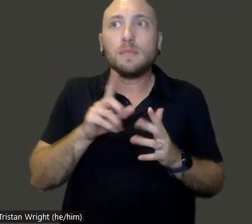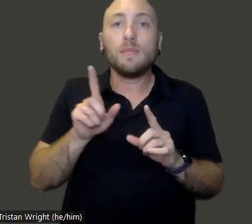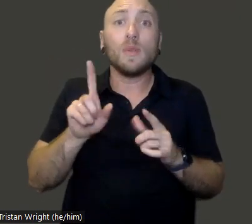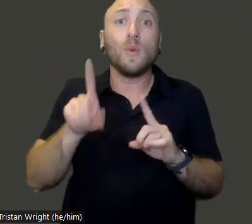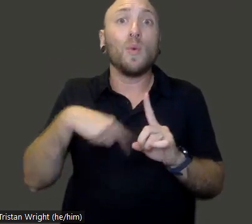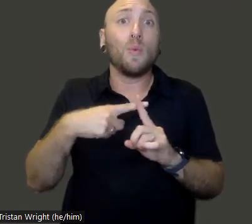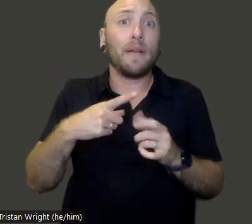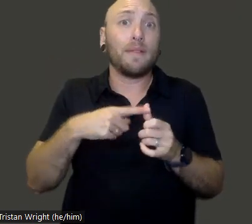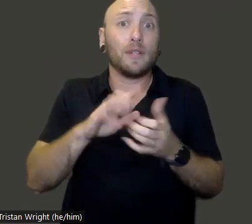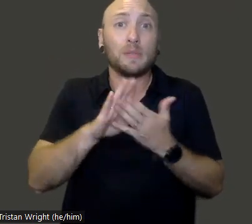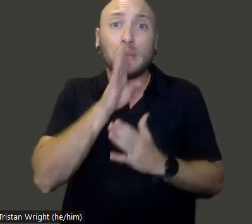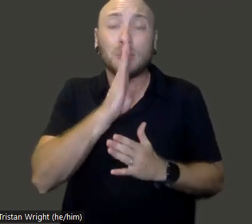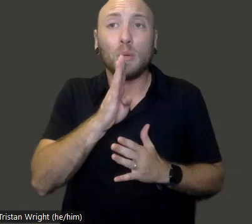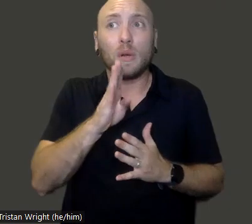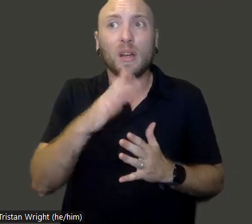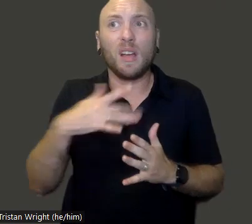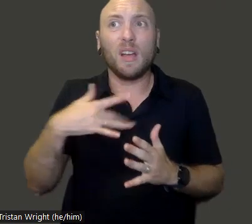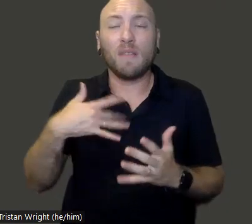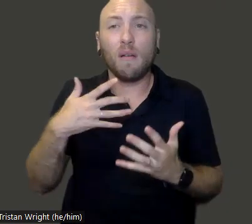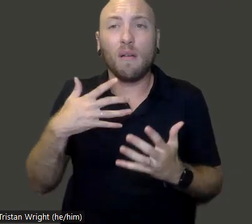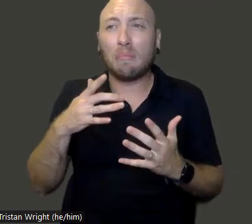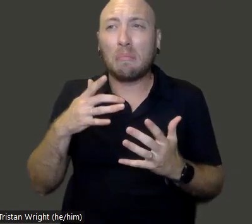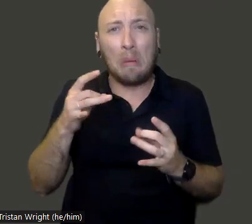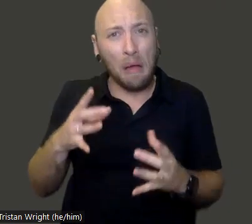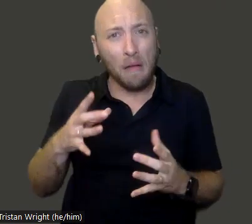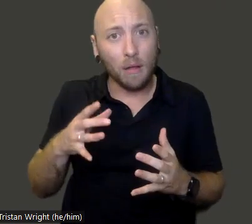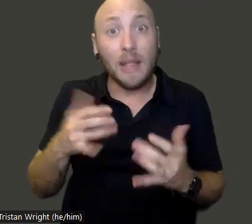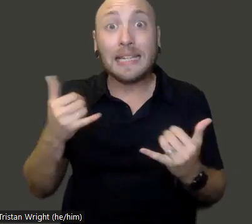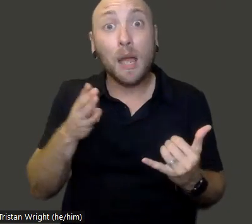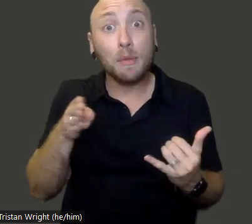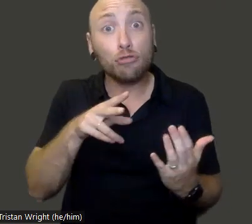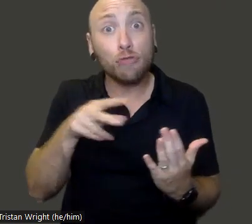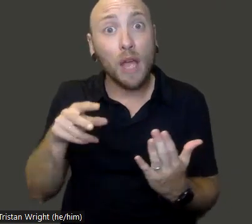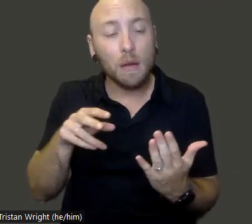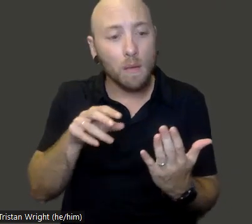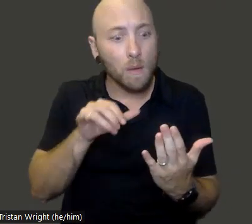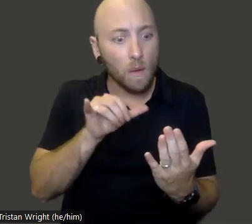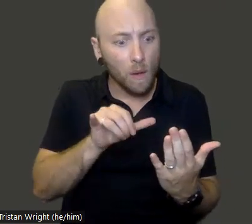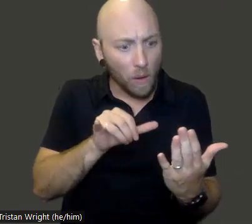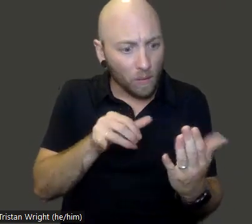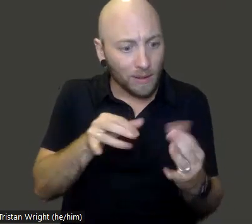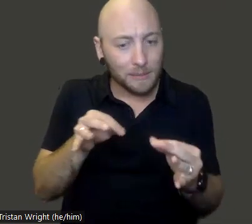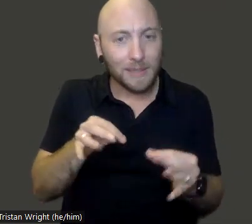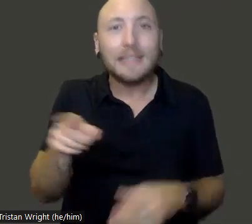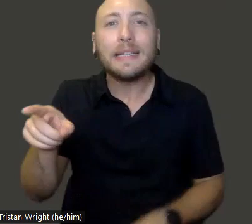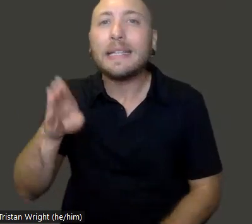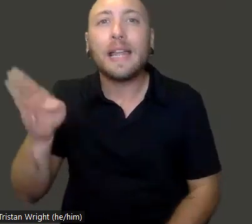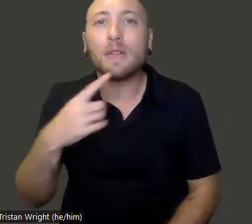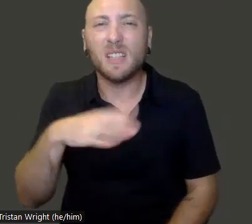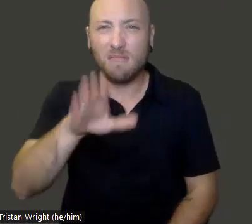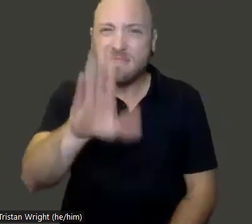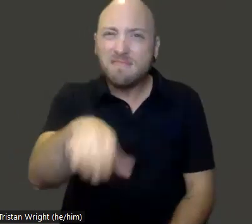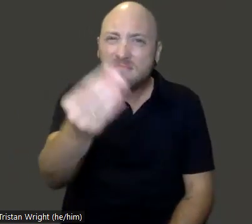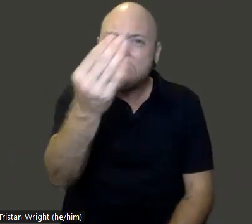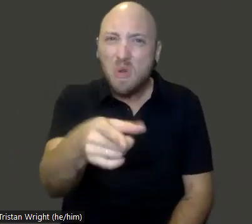that was explained, right? That was explained in that book when I went through that with my sponsor. And he didn't tell me you're an alcoholic or nobody gets here